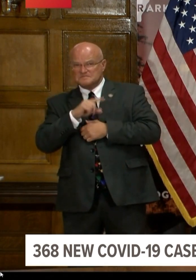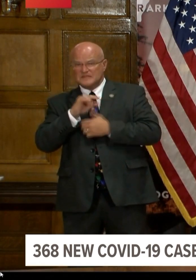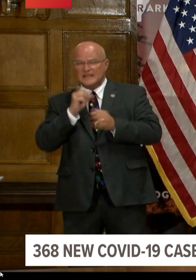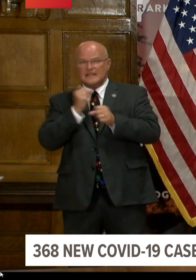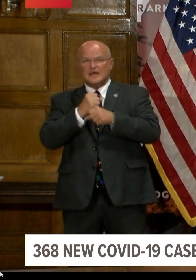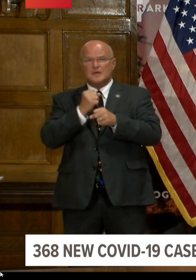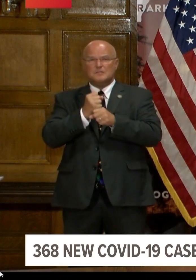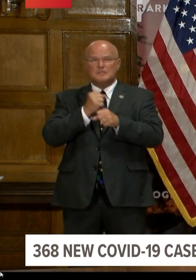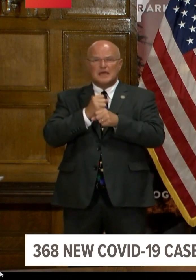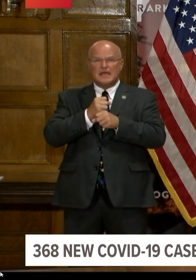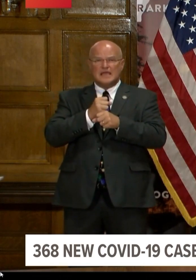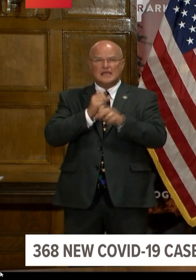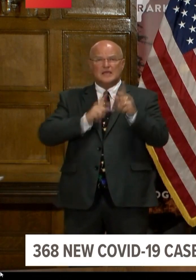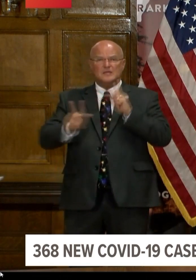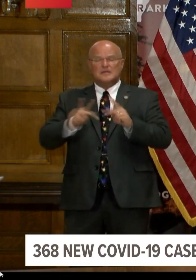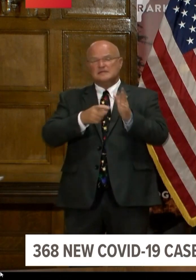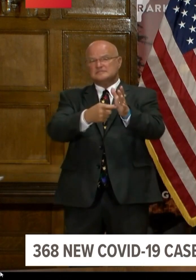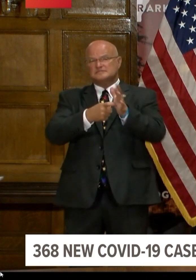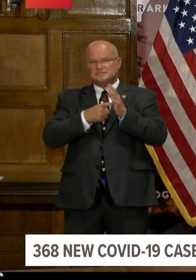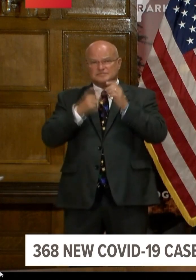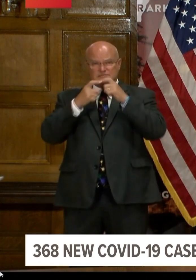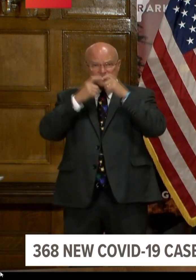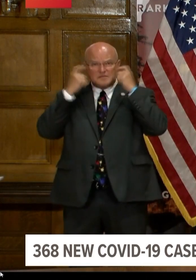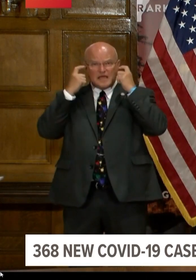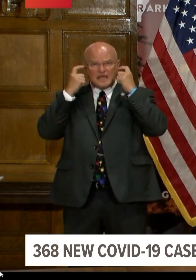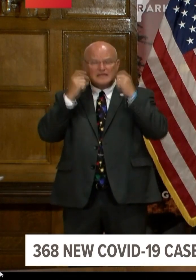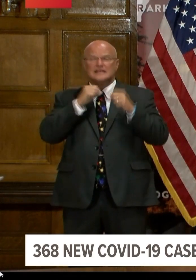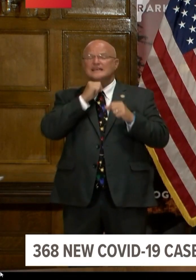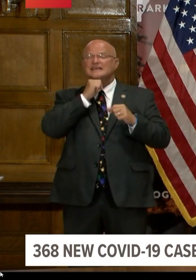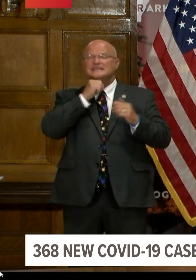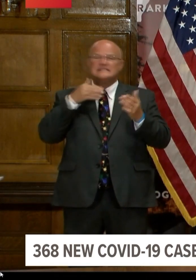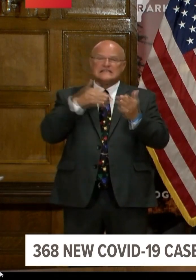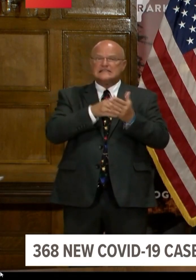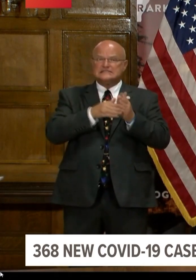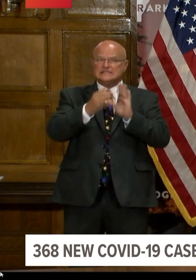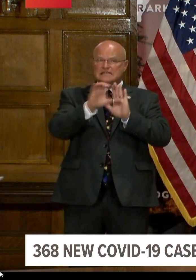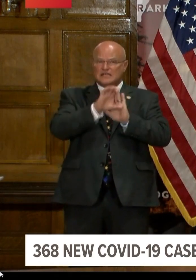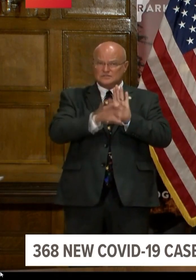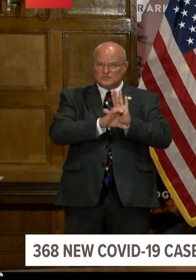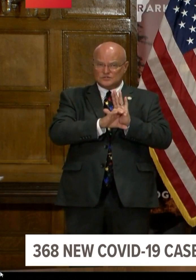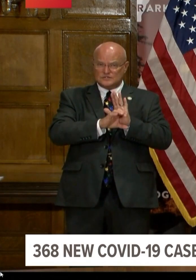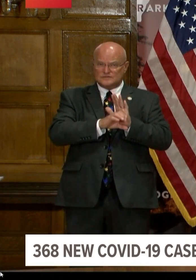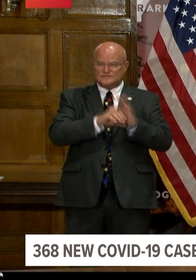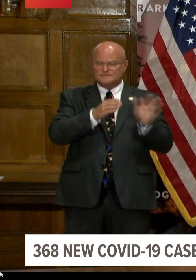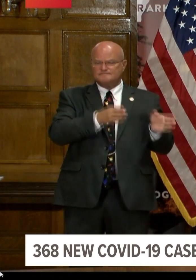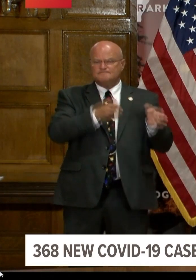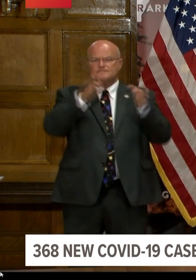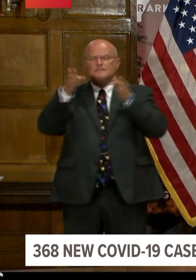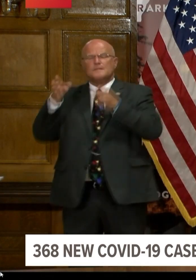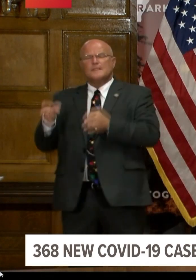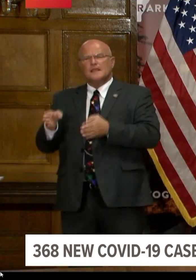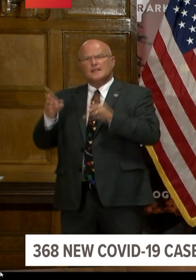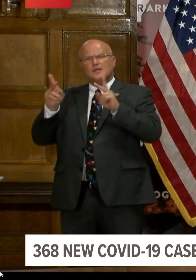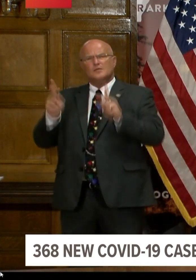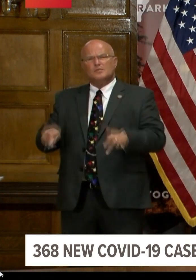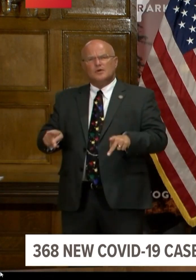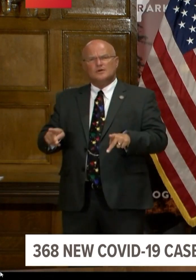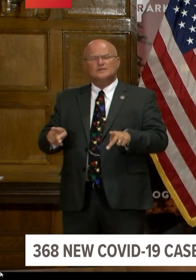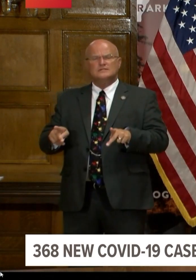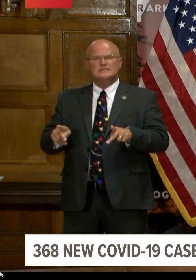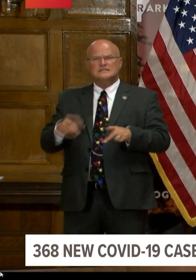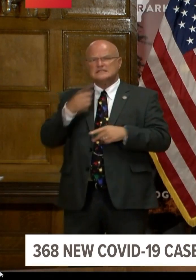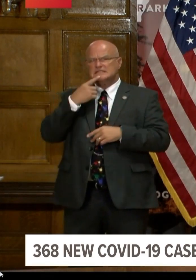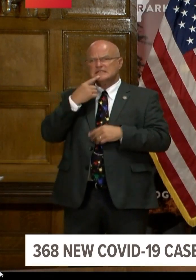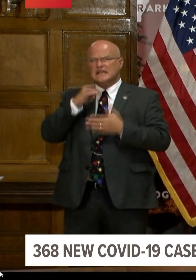making people wear them is unconstitutional. Another witness impugned really